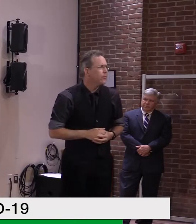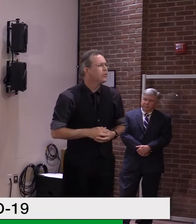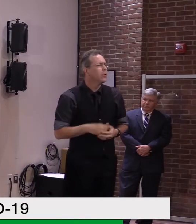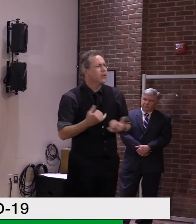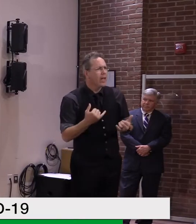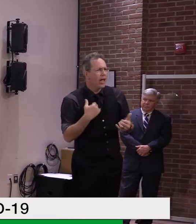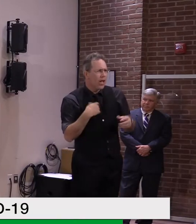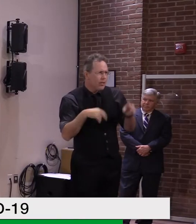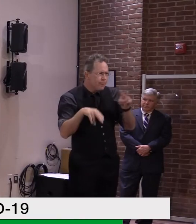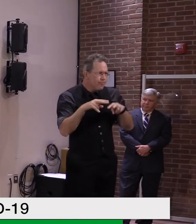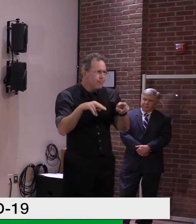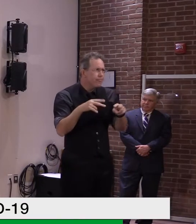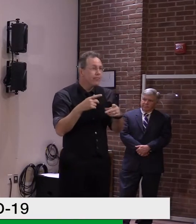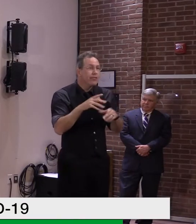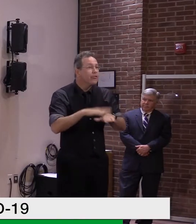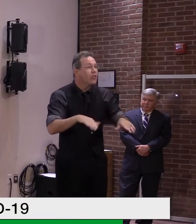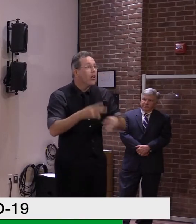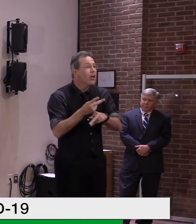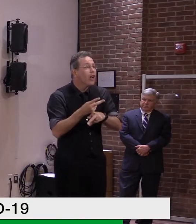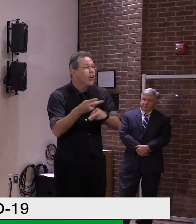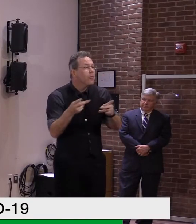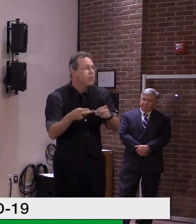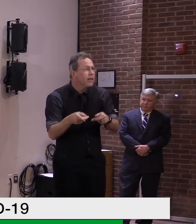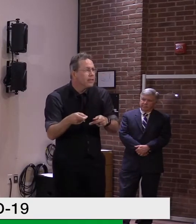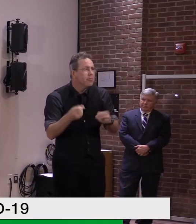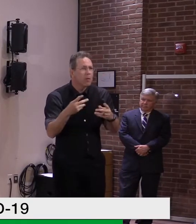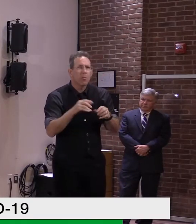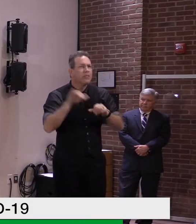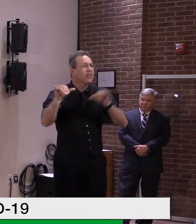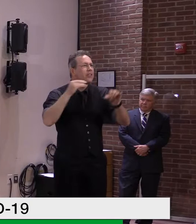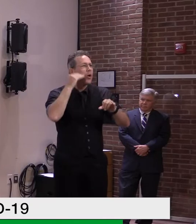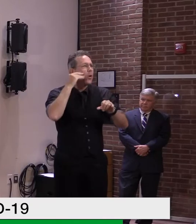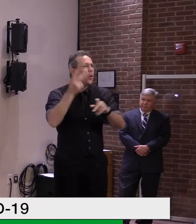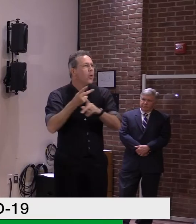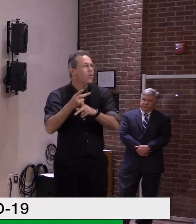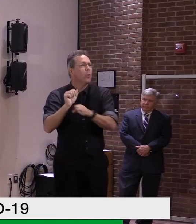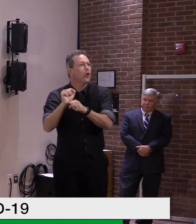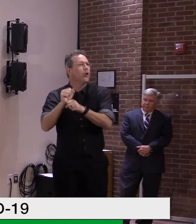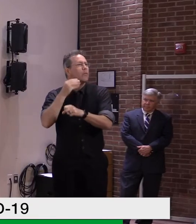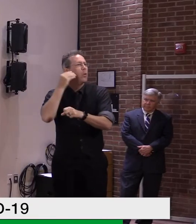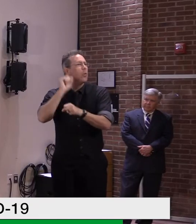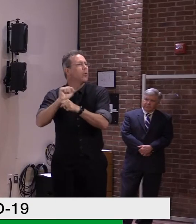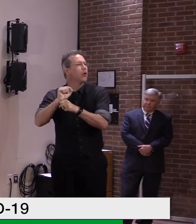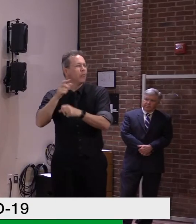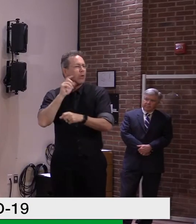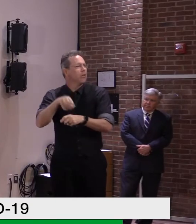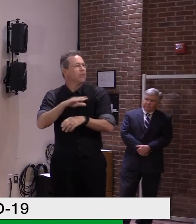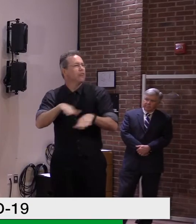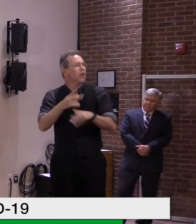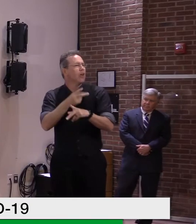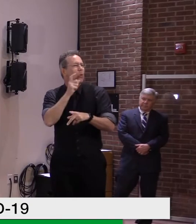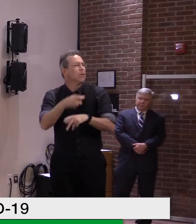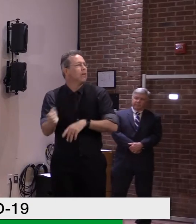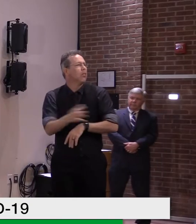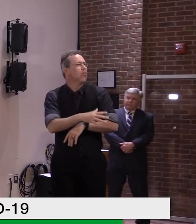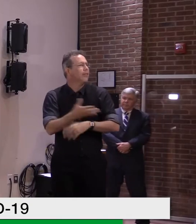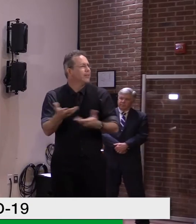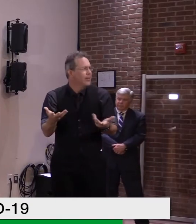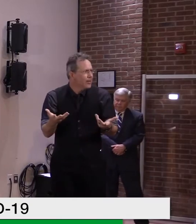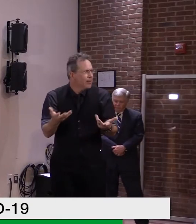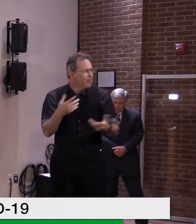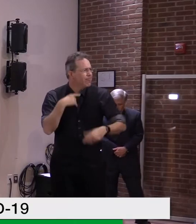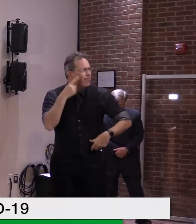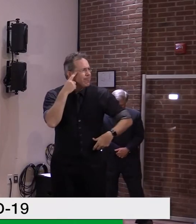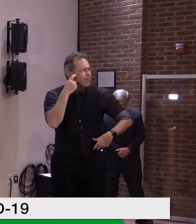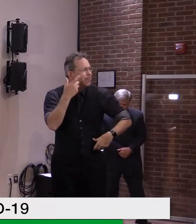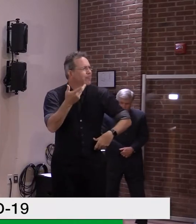know, and people wanting to stay remote. Some of it might be a reduction in the workforce as well. If there's fewer people traveling to work sites across the board,